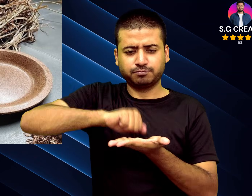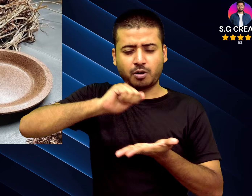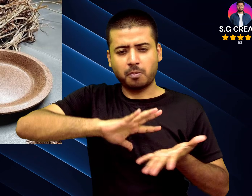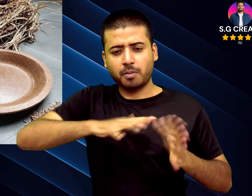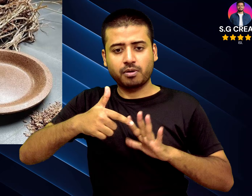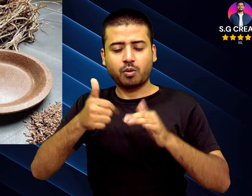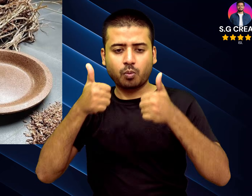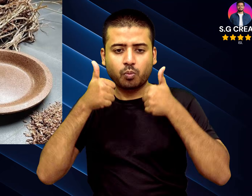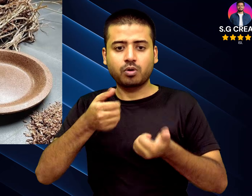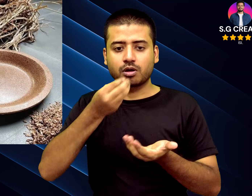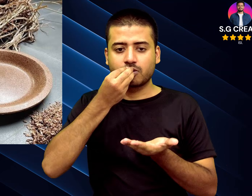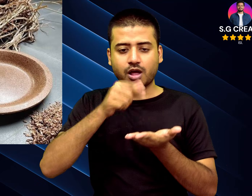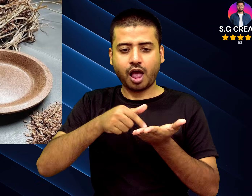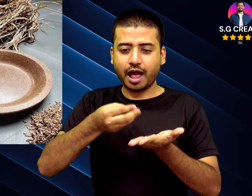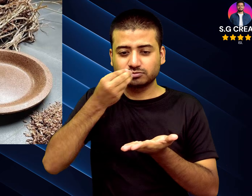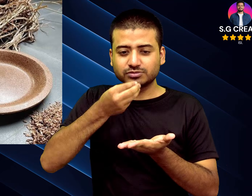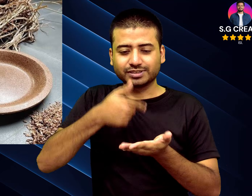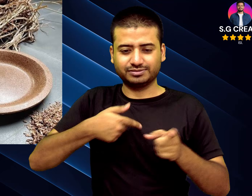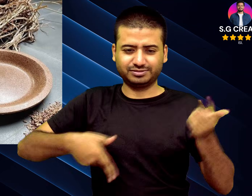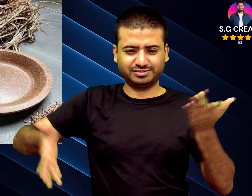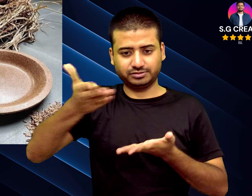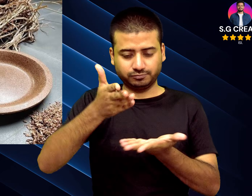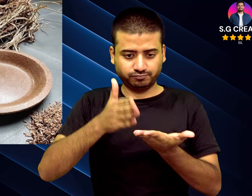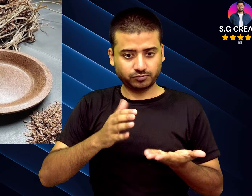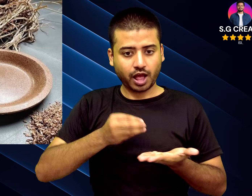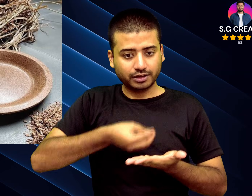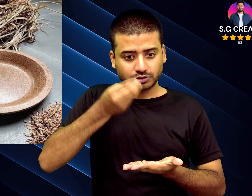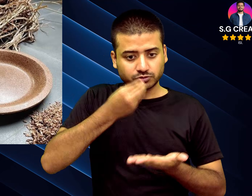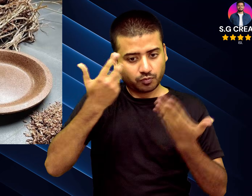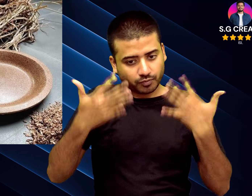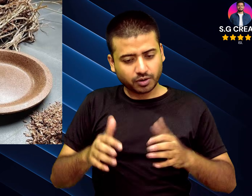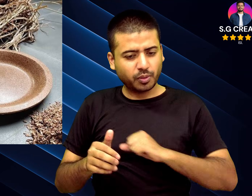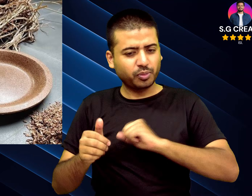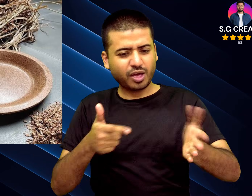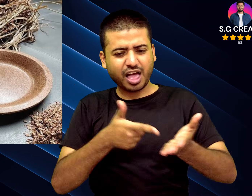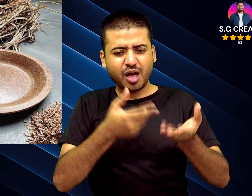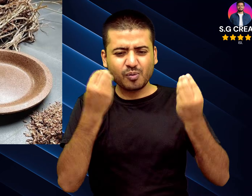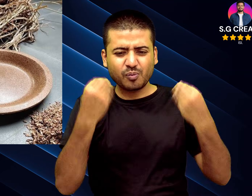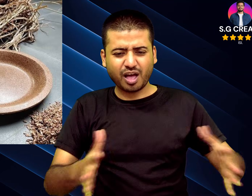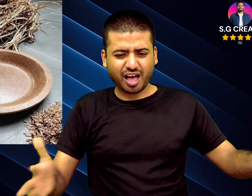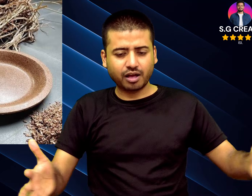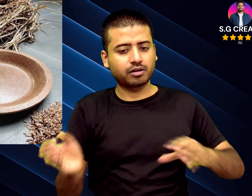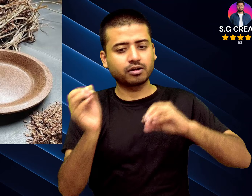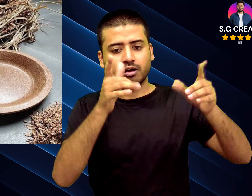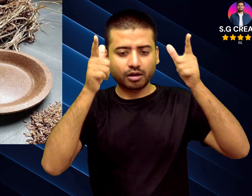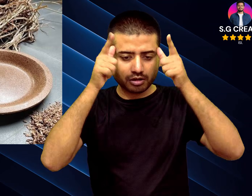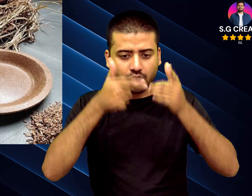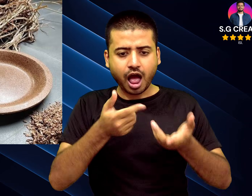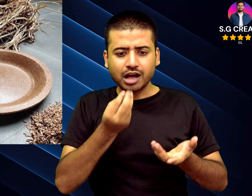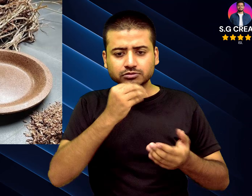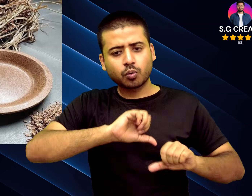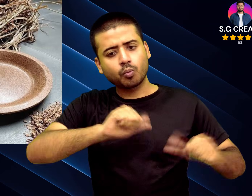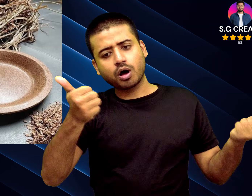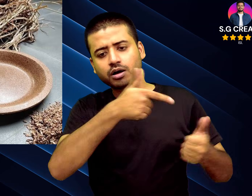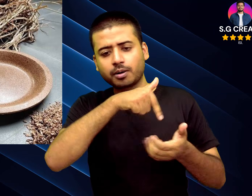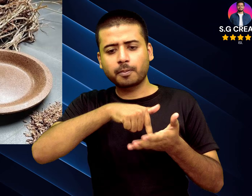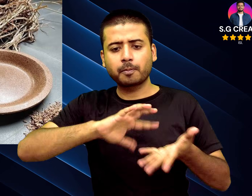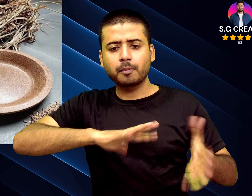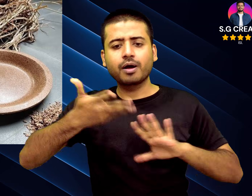these properties allow the husks to mimic the durability of conventional petroleum-based plastics without carrying the same devastating